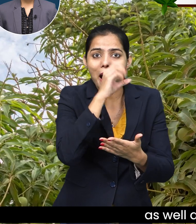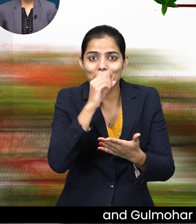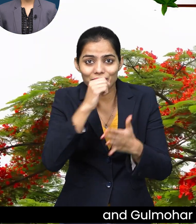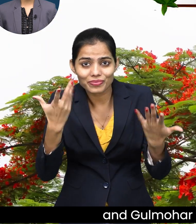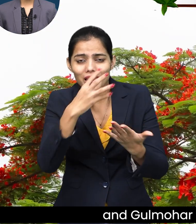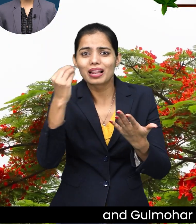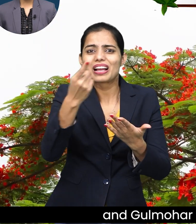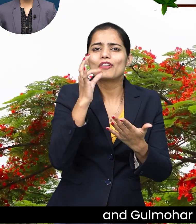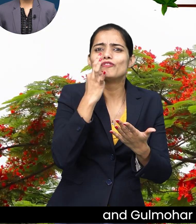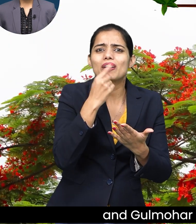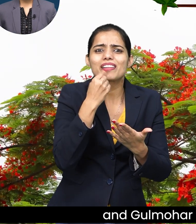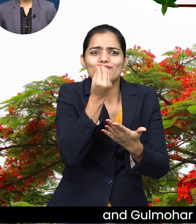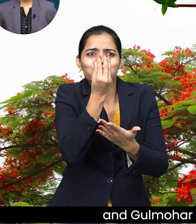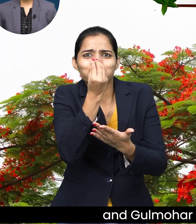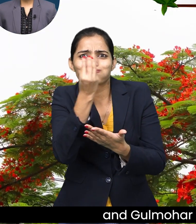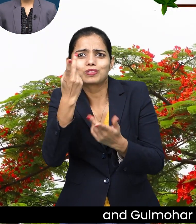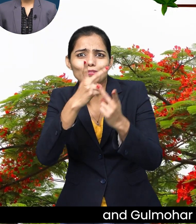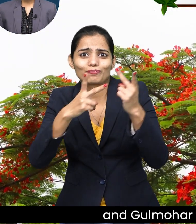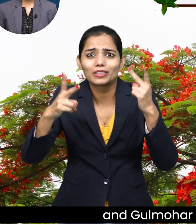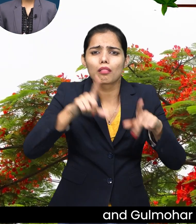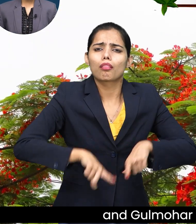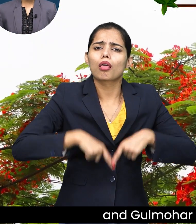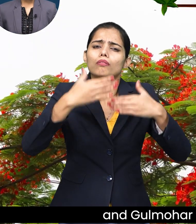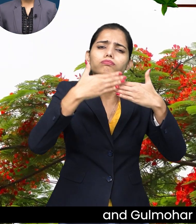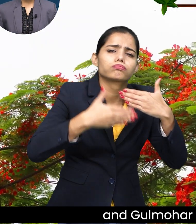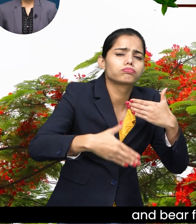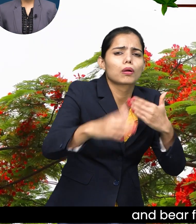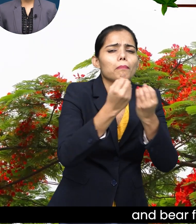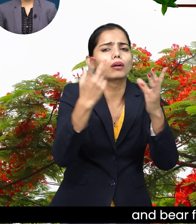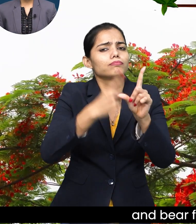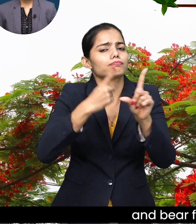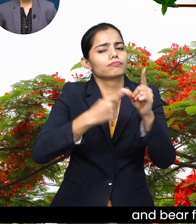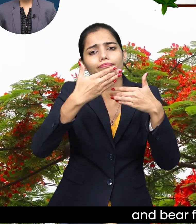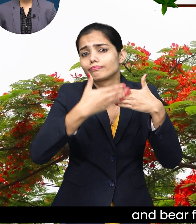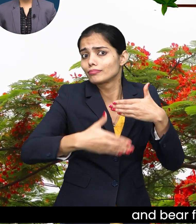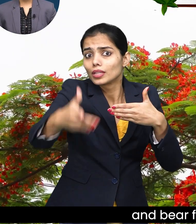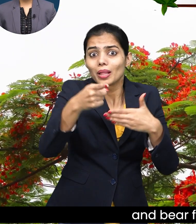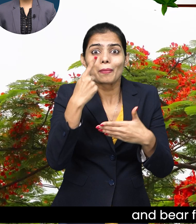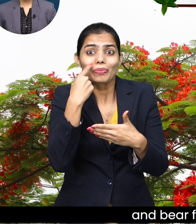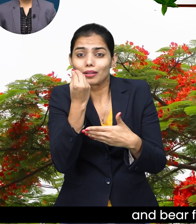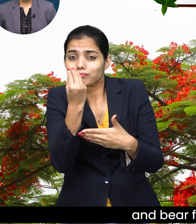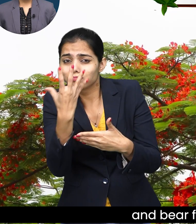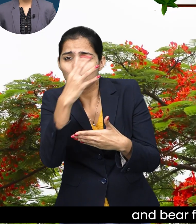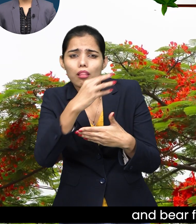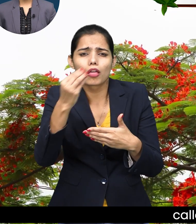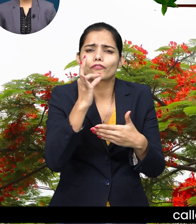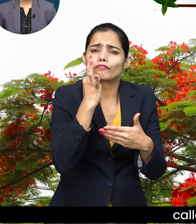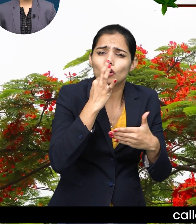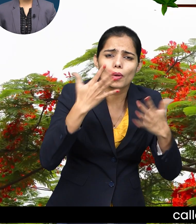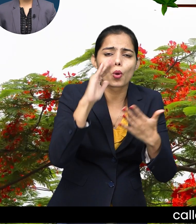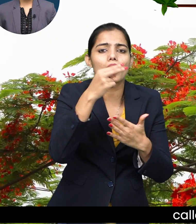mango and gulmohar, live for several years and bear flowers and fruit are